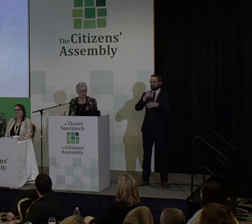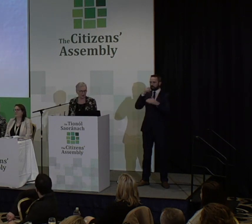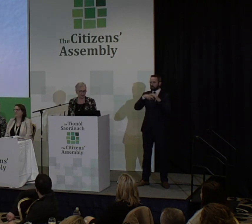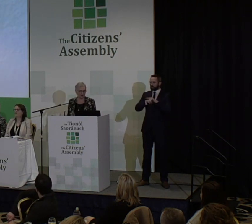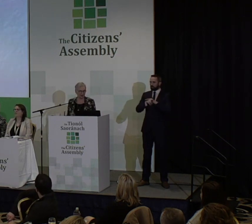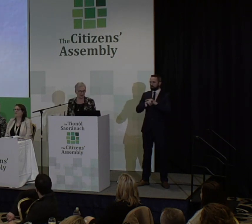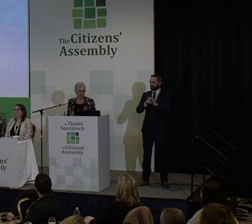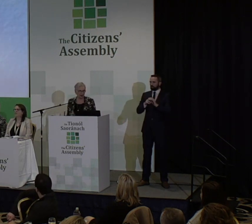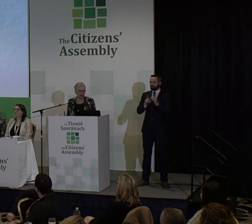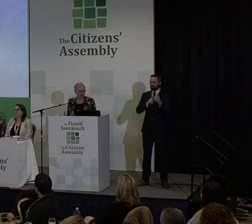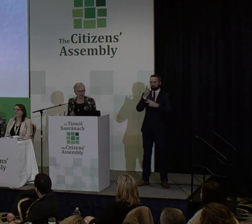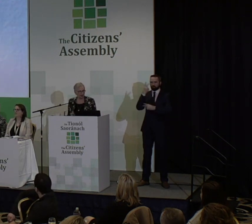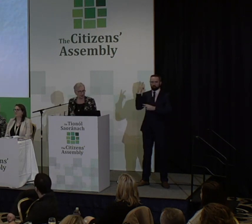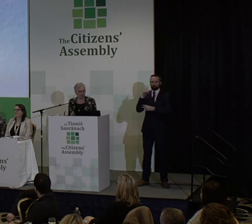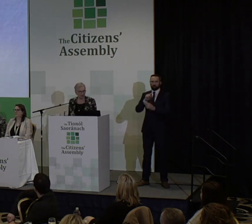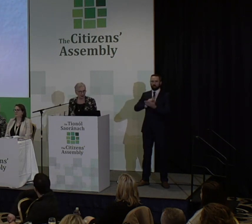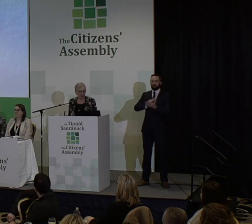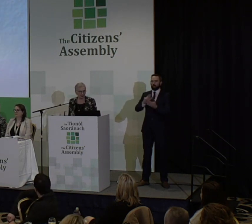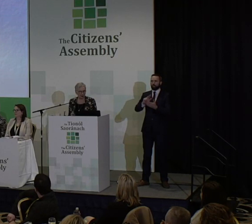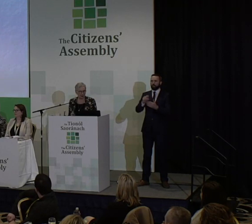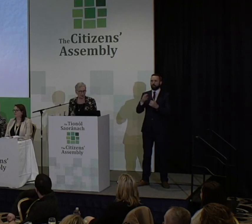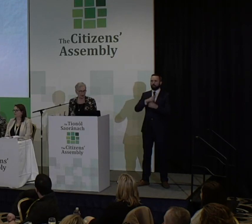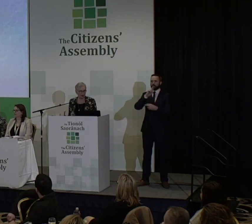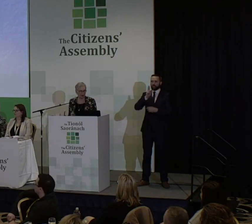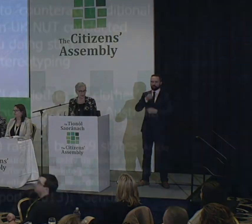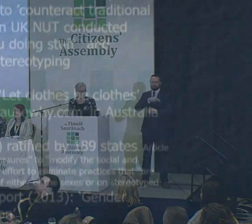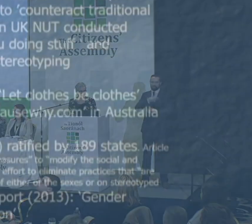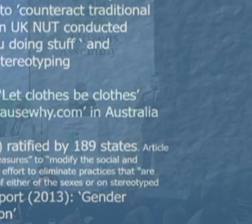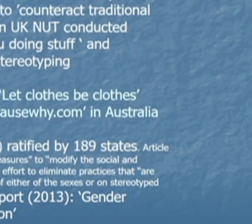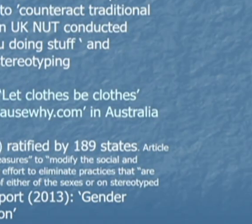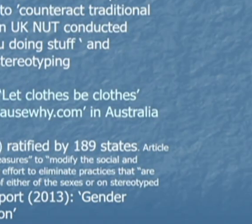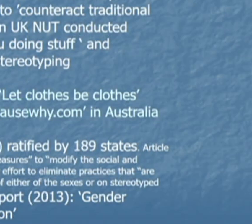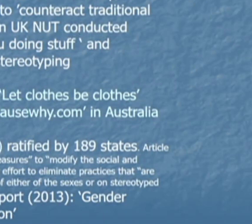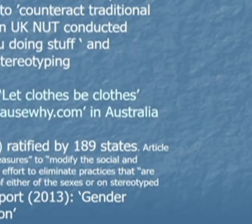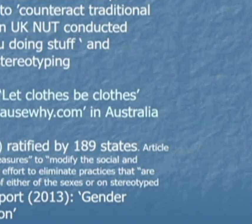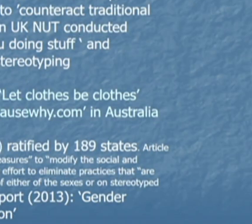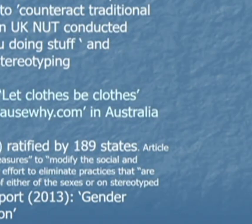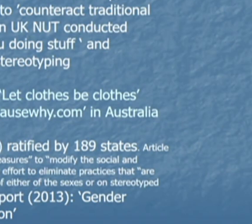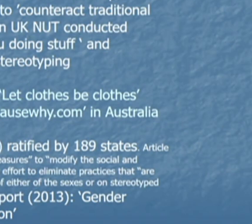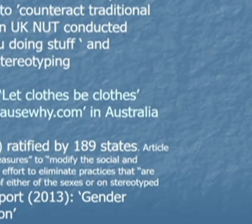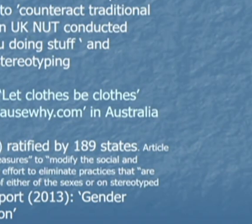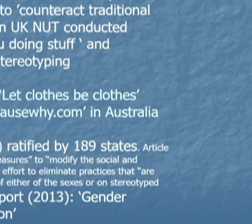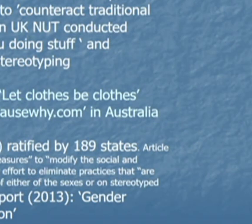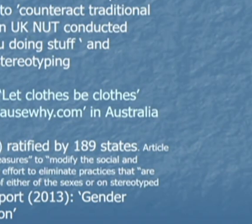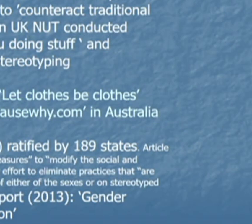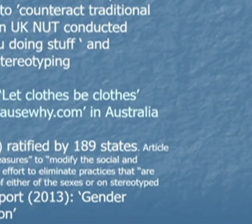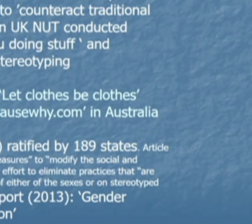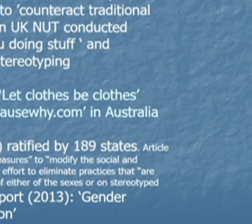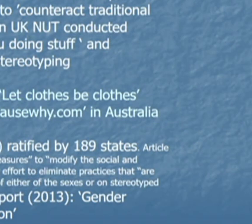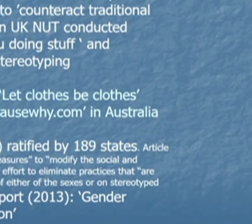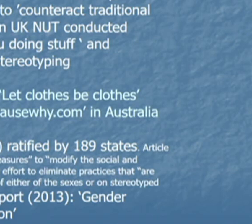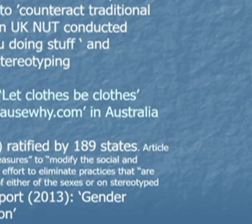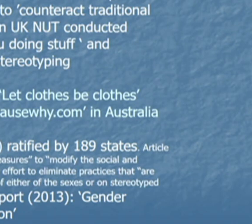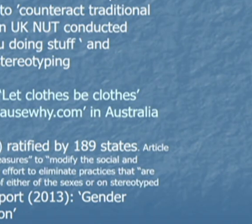in 2013 called Stereotypes Stop You Doing Stuff, and they encouraged their members to challenge